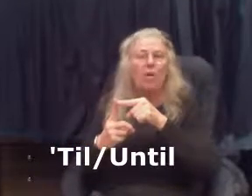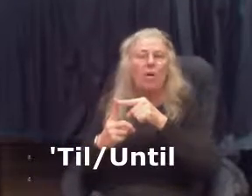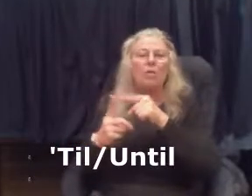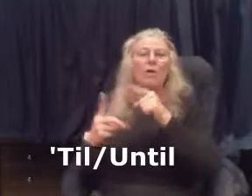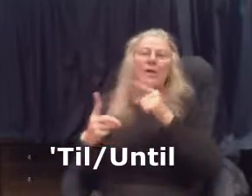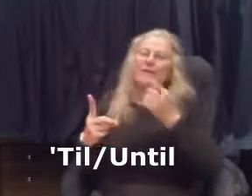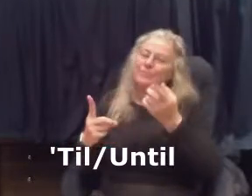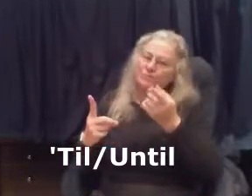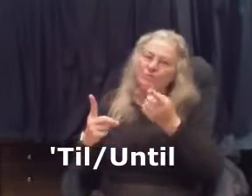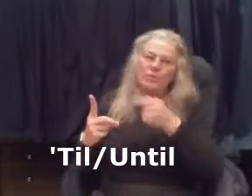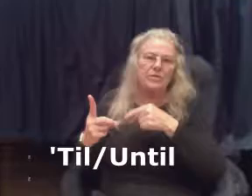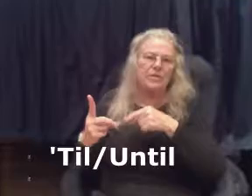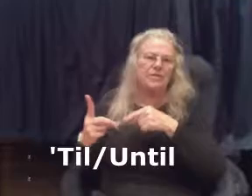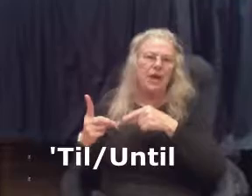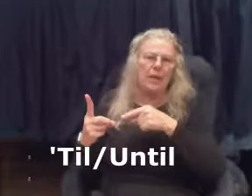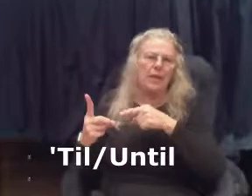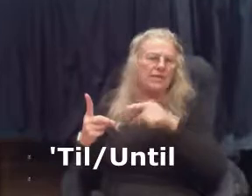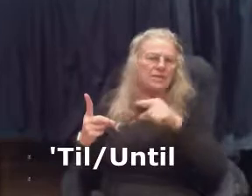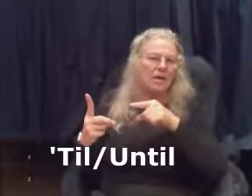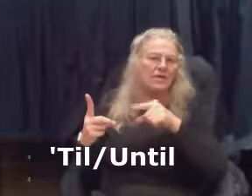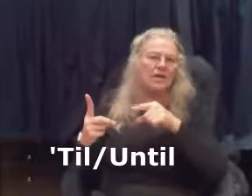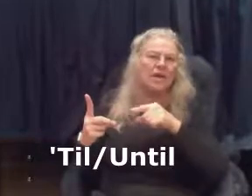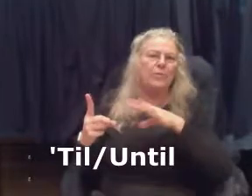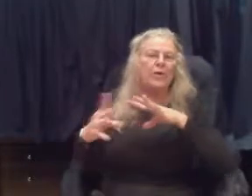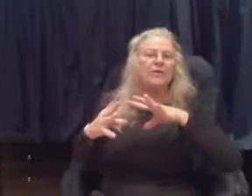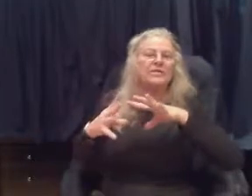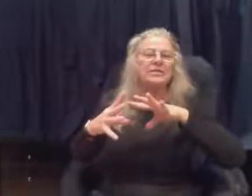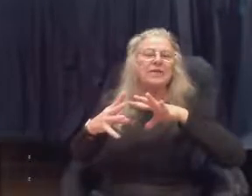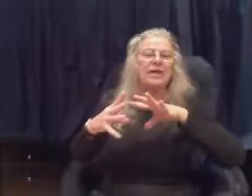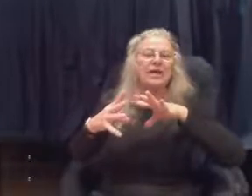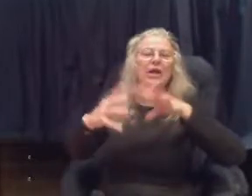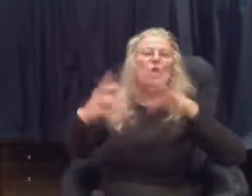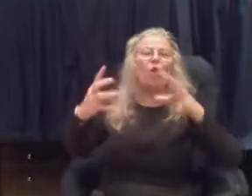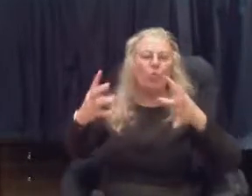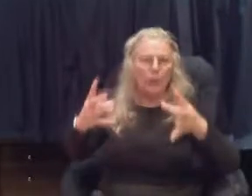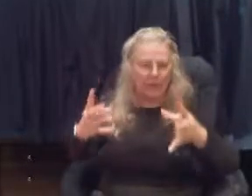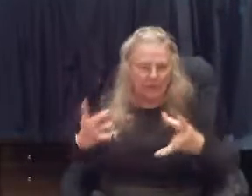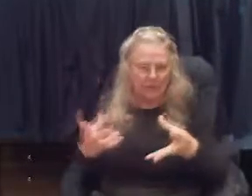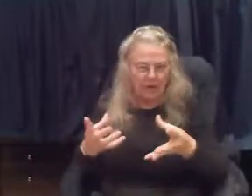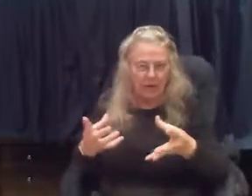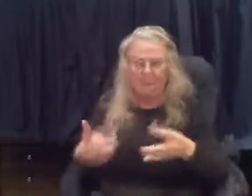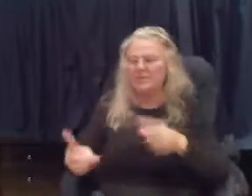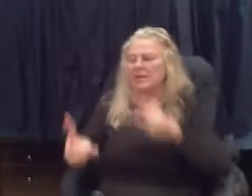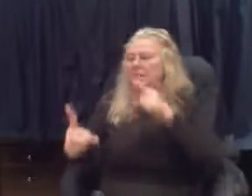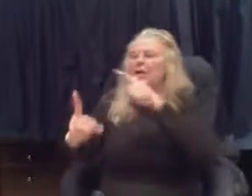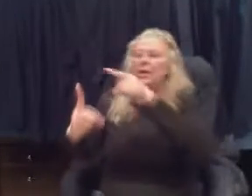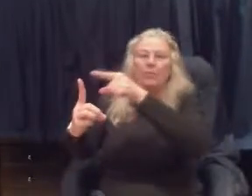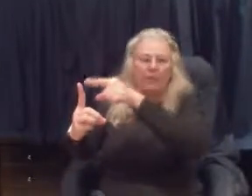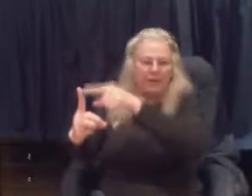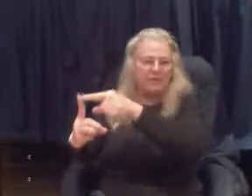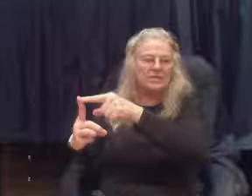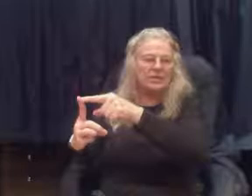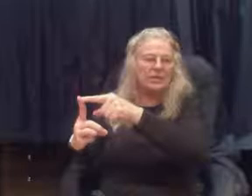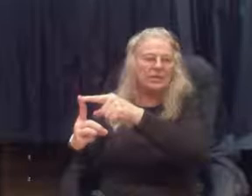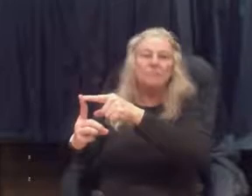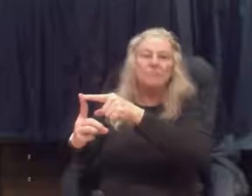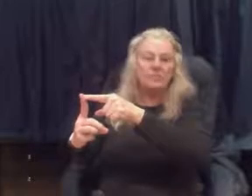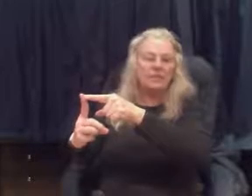small. Most of the time, it's not signed because it's incorporated in the concept. But until is